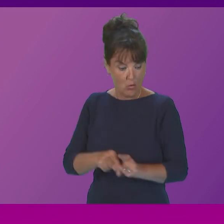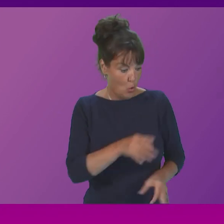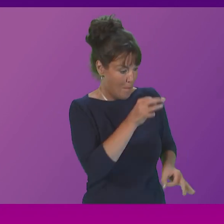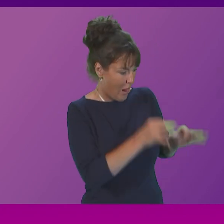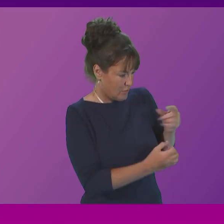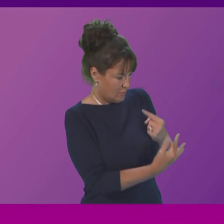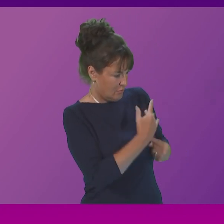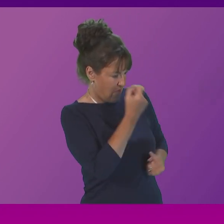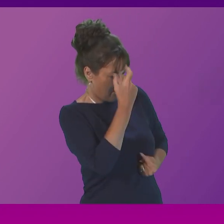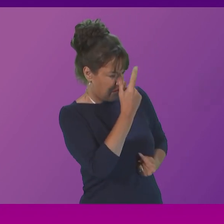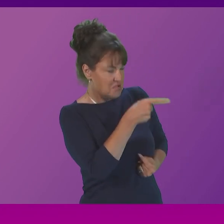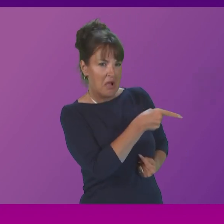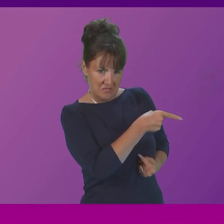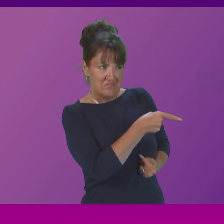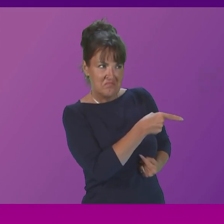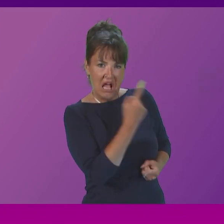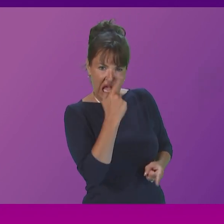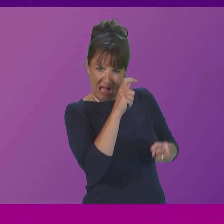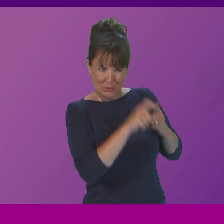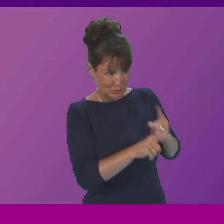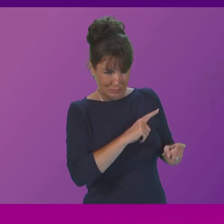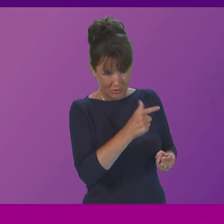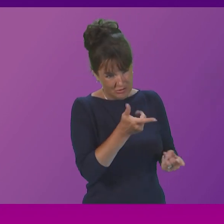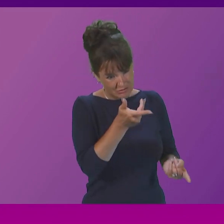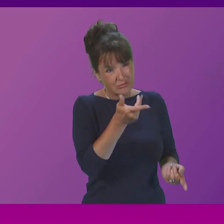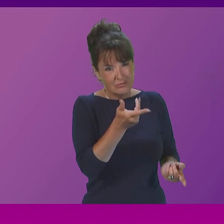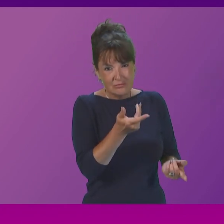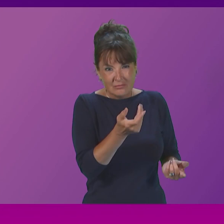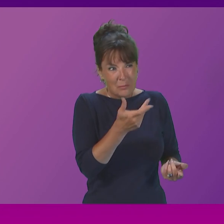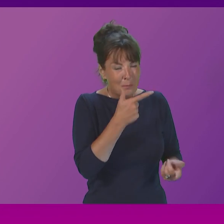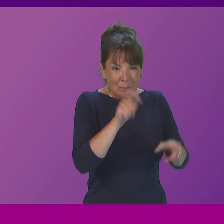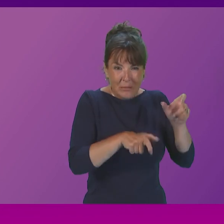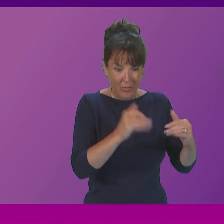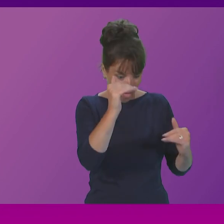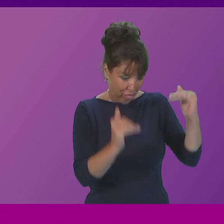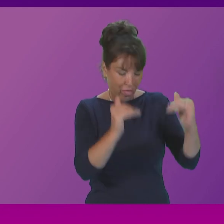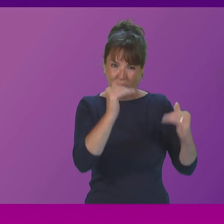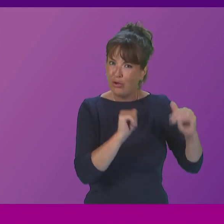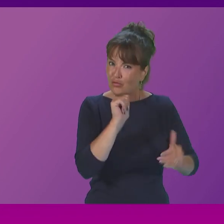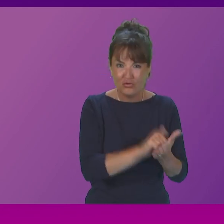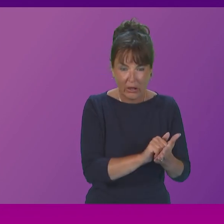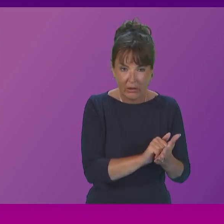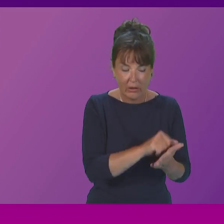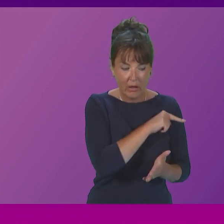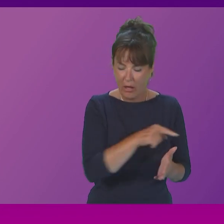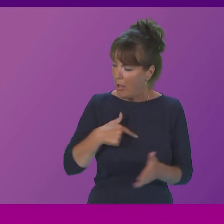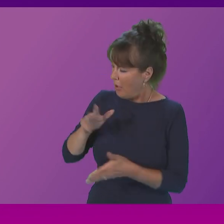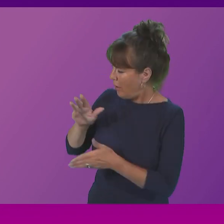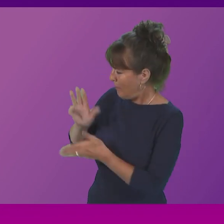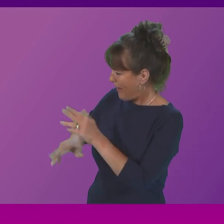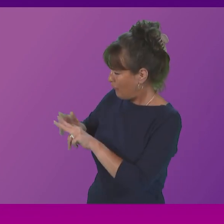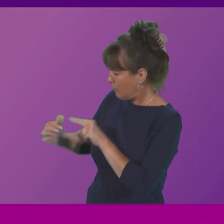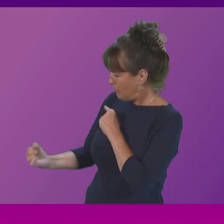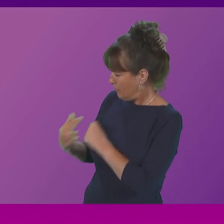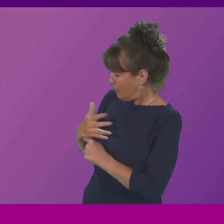of you can do this and you should think of being able to do this, made me get involved in